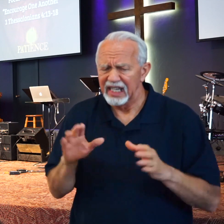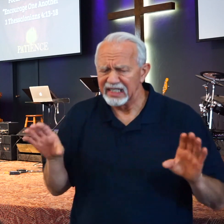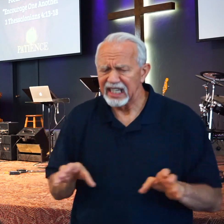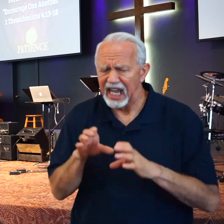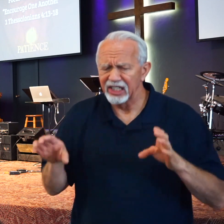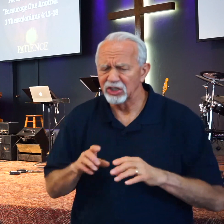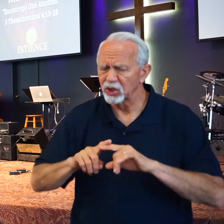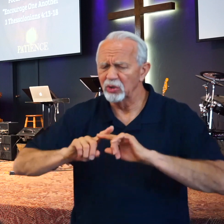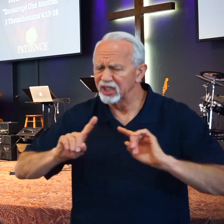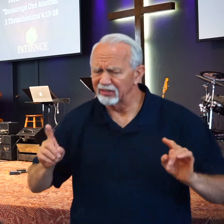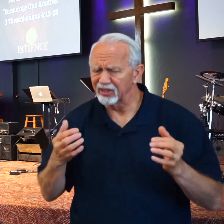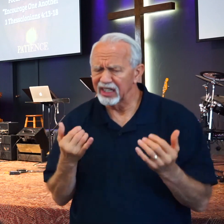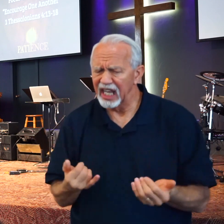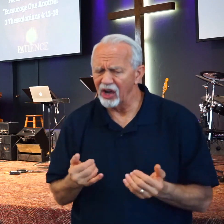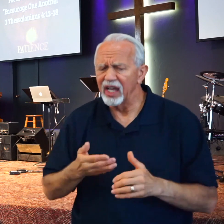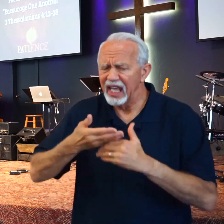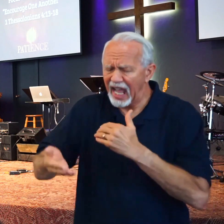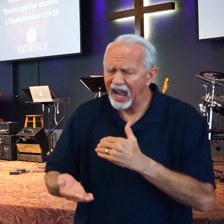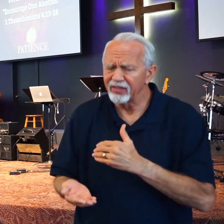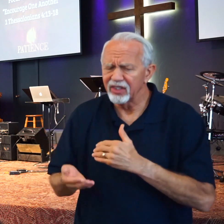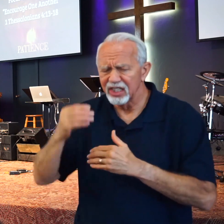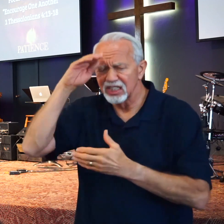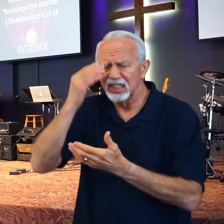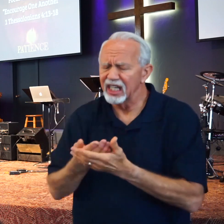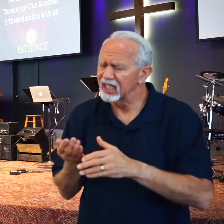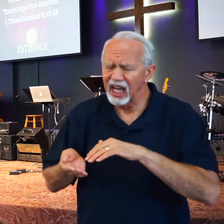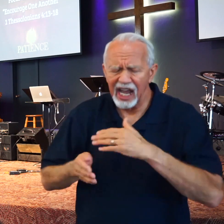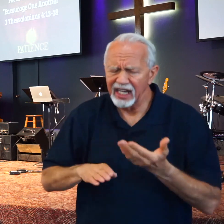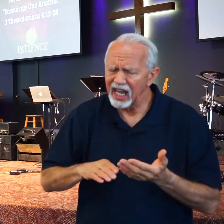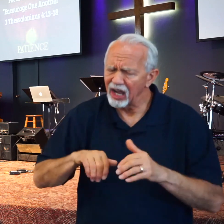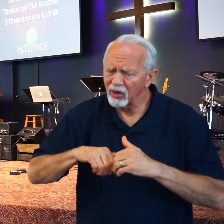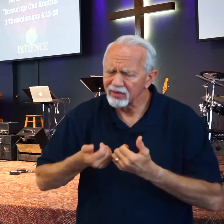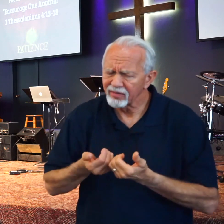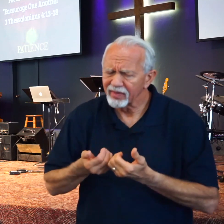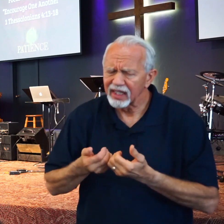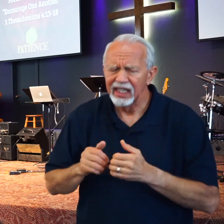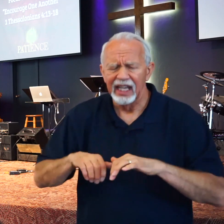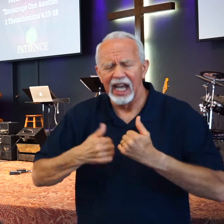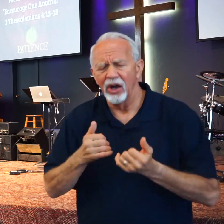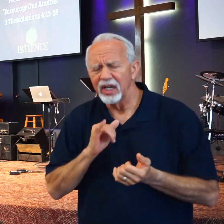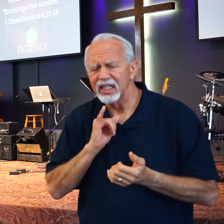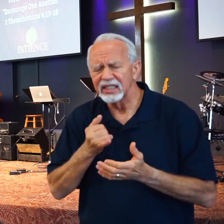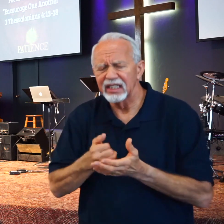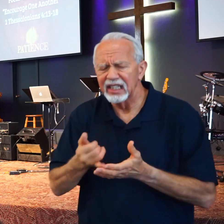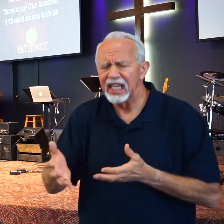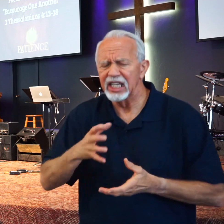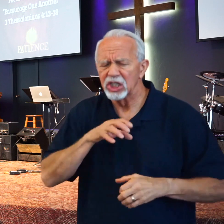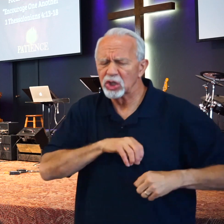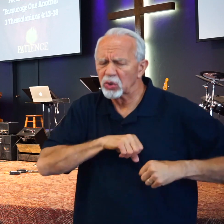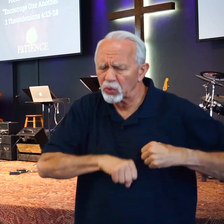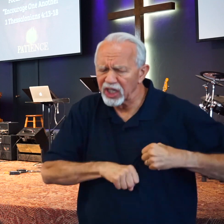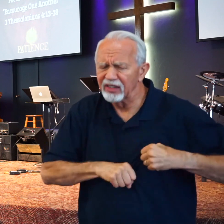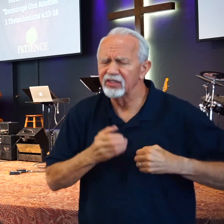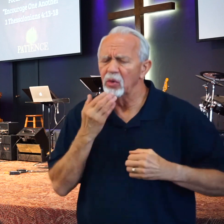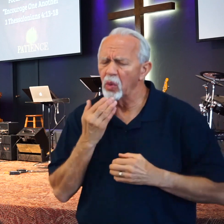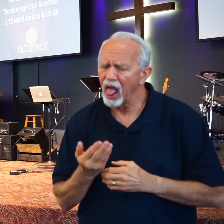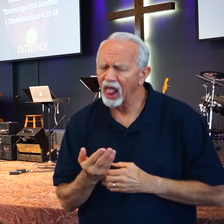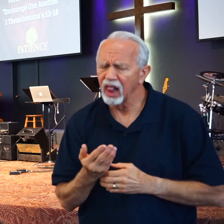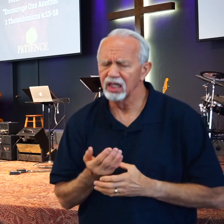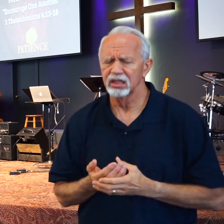are so different now after the son has died? How is it that he grieved well?